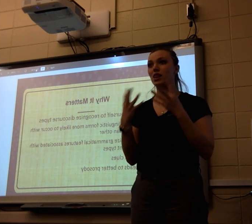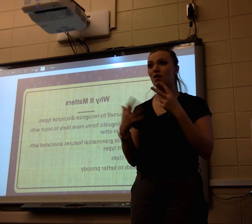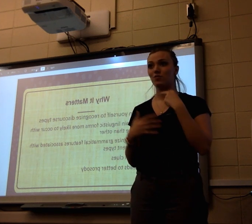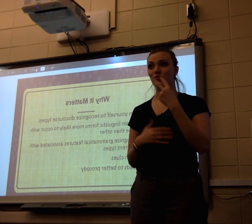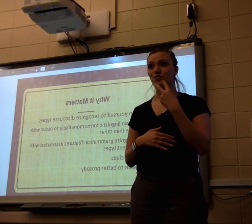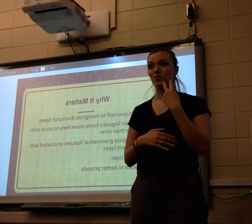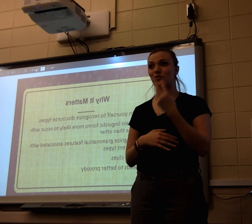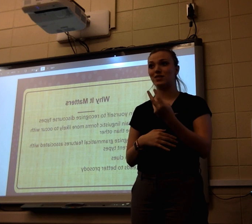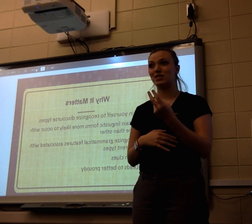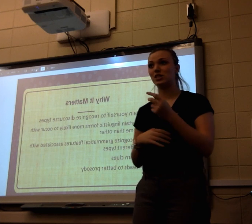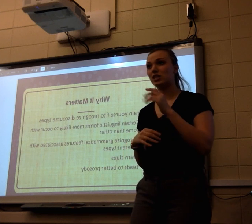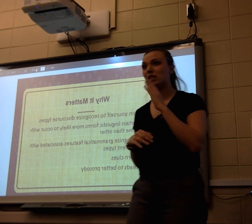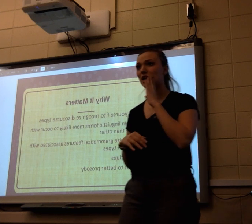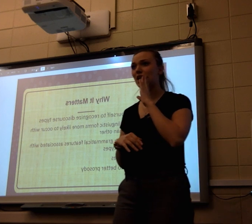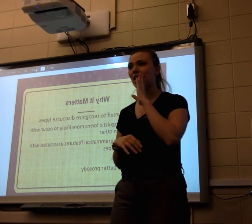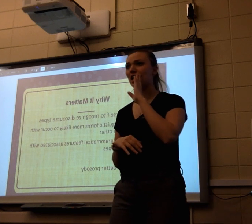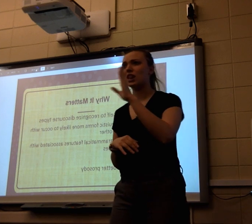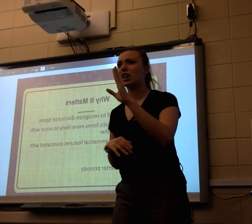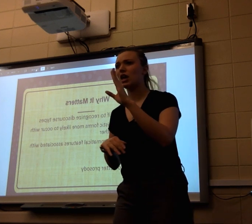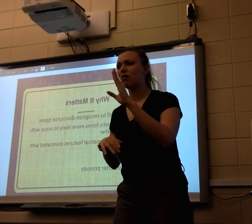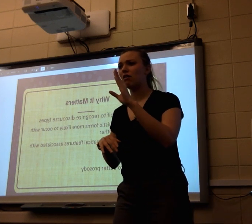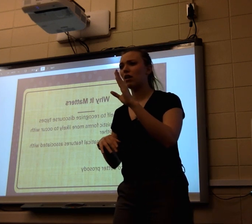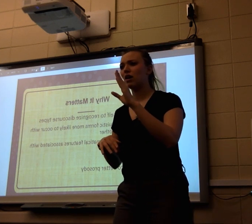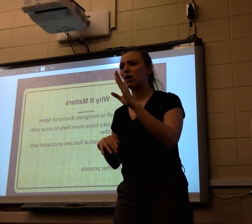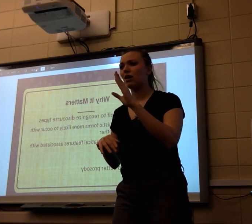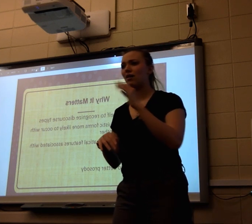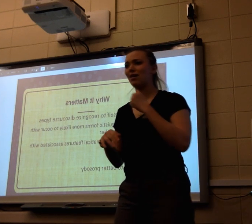Hello, I am